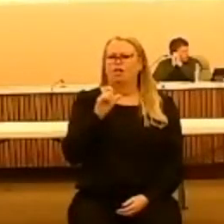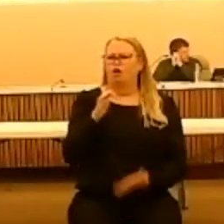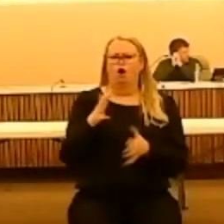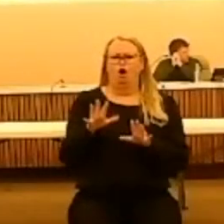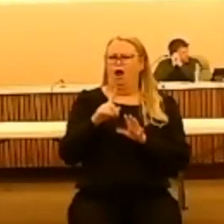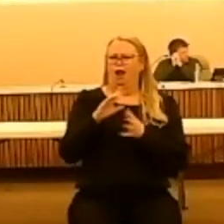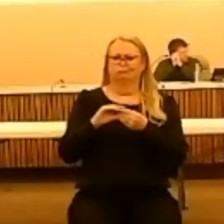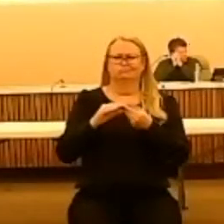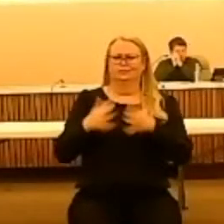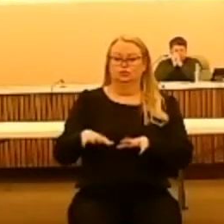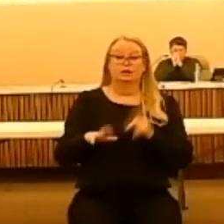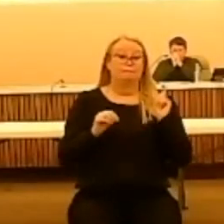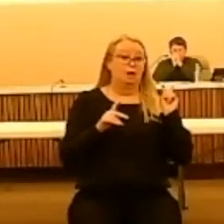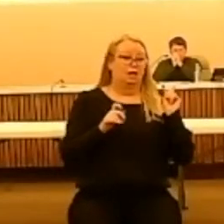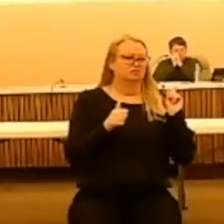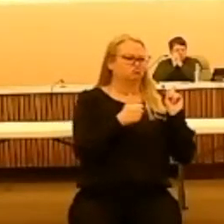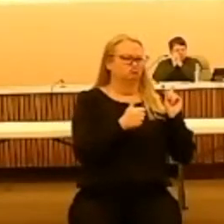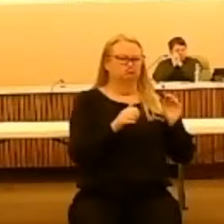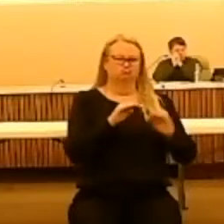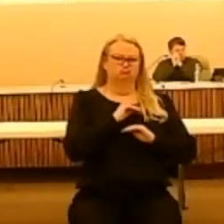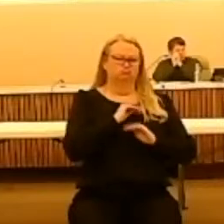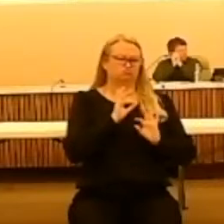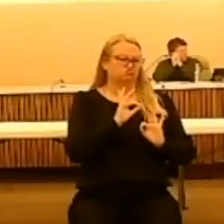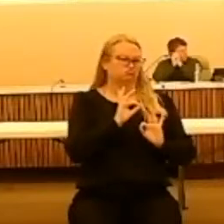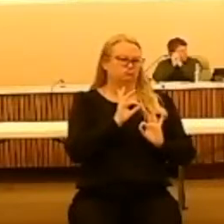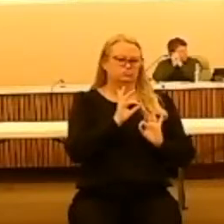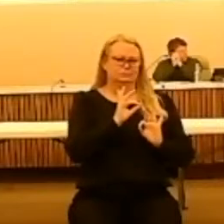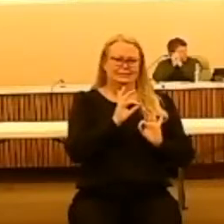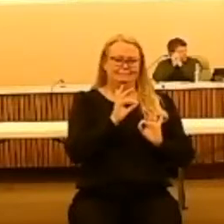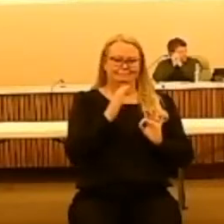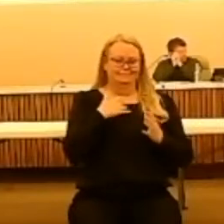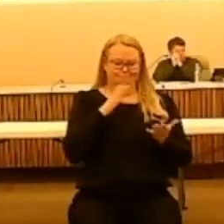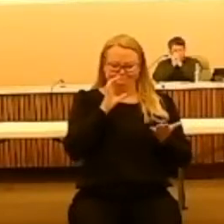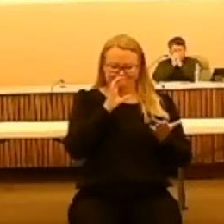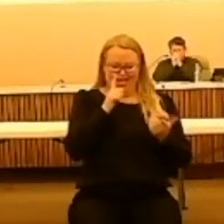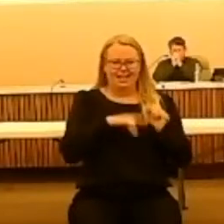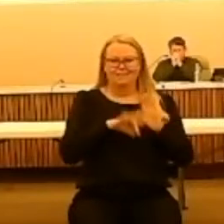Mike? On the, I can't find the map here.